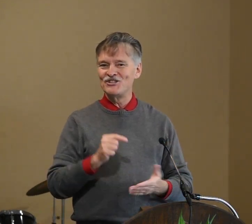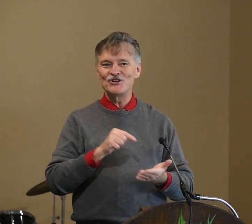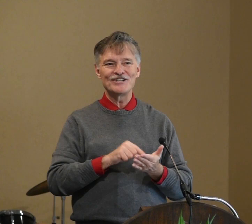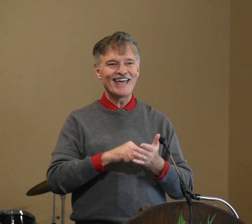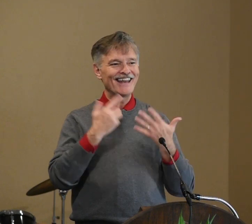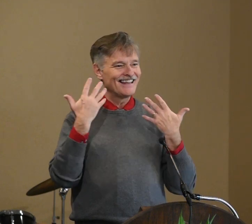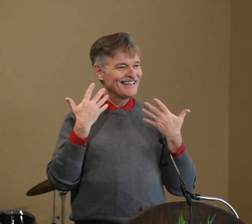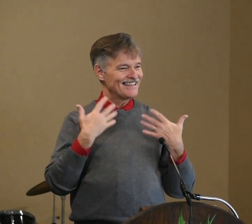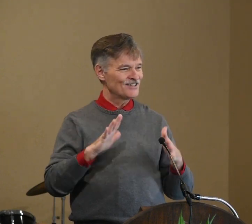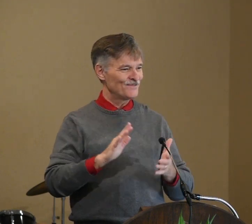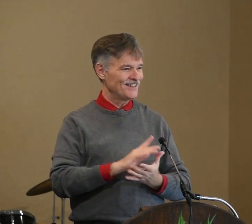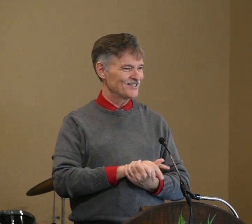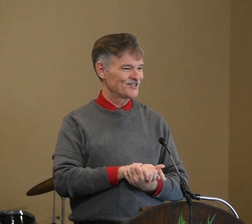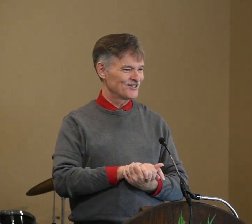Your debt is finished.